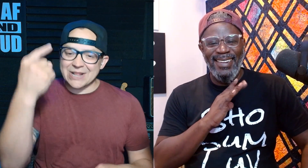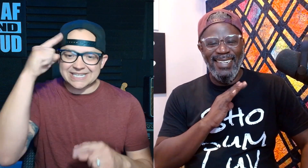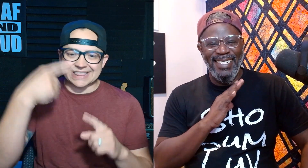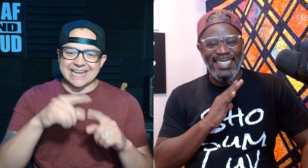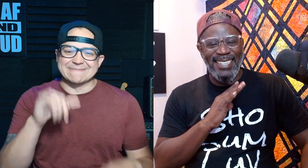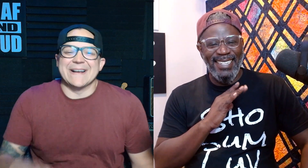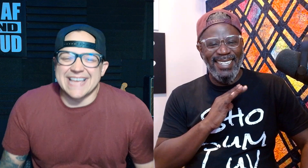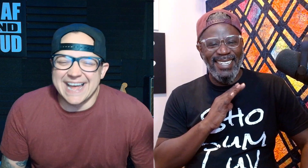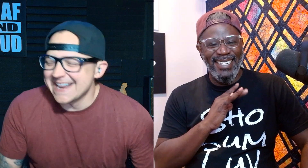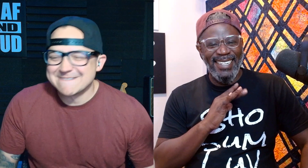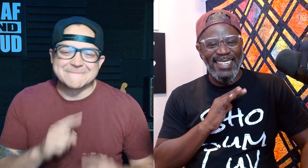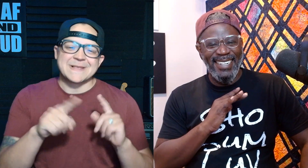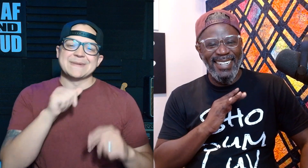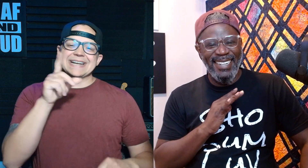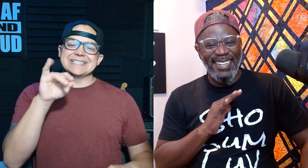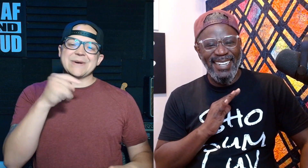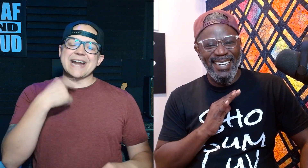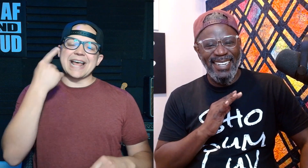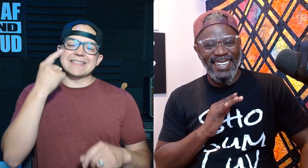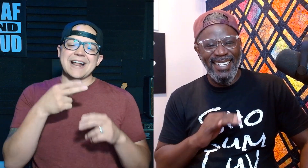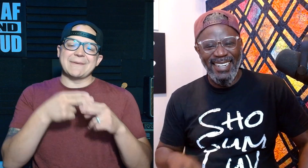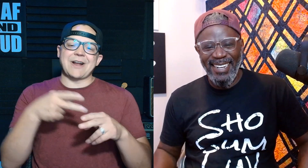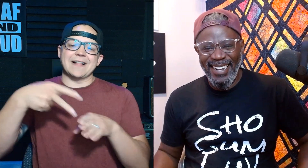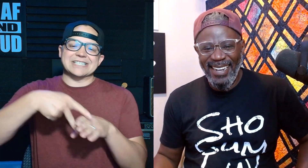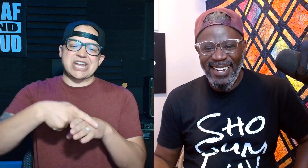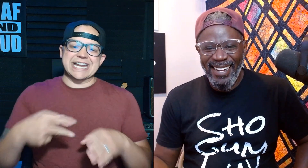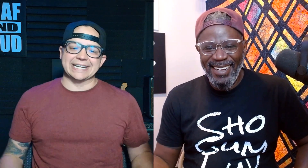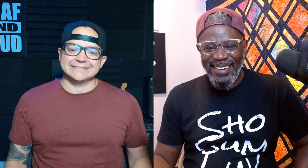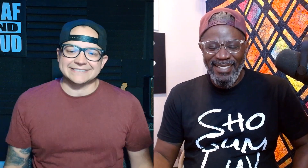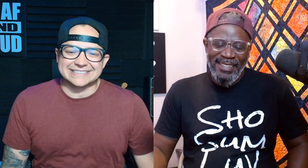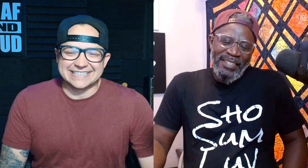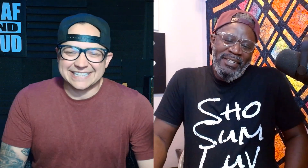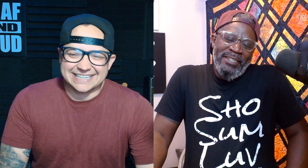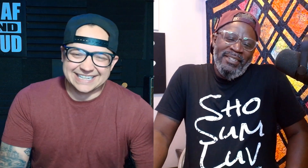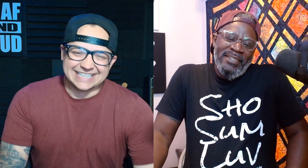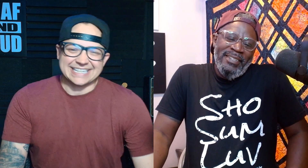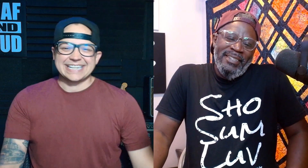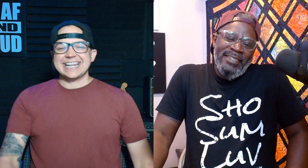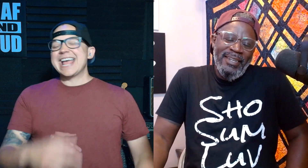this close to thinking about that, but I didn't do it. I thought I would call it cheating.